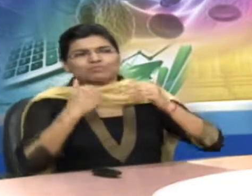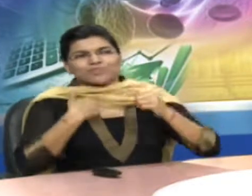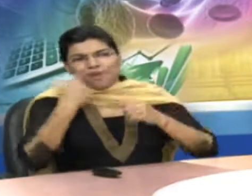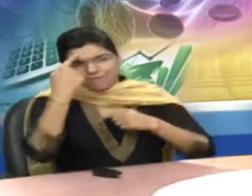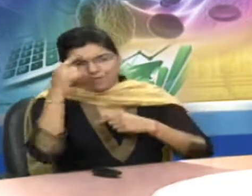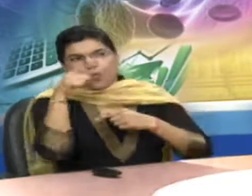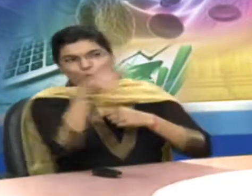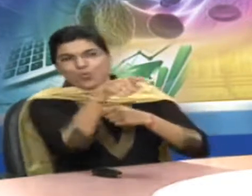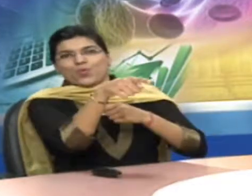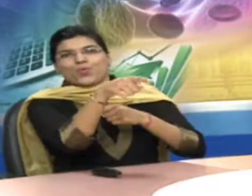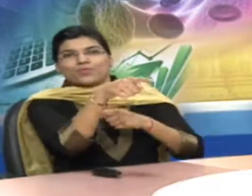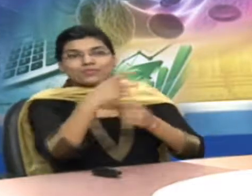"Maybe someday